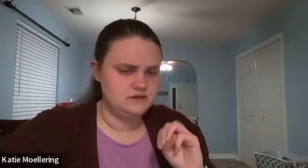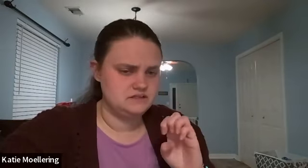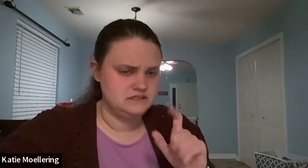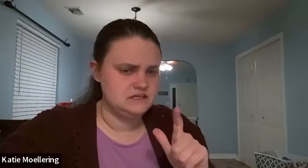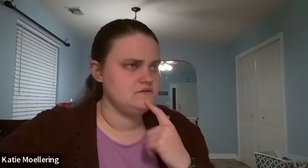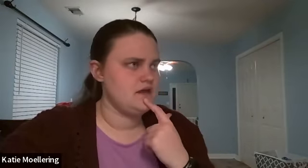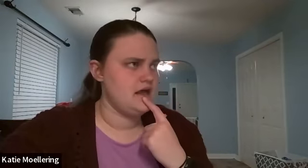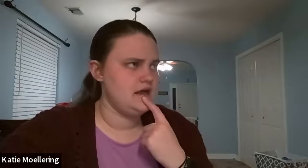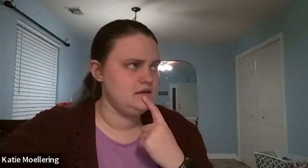not seen a sign for that.